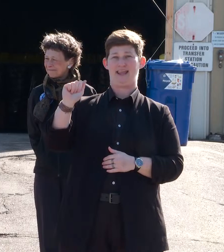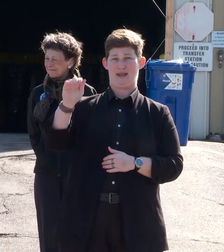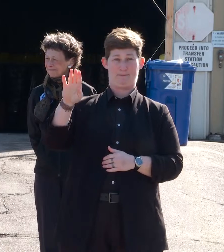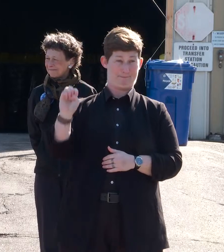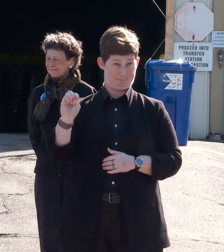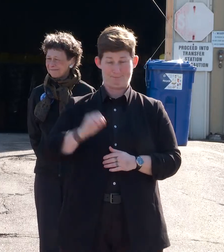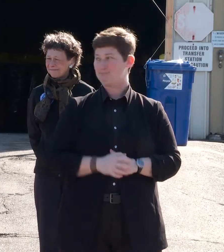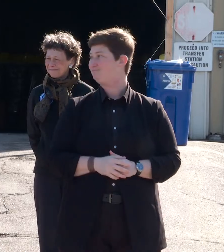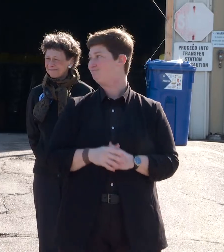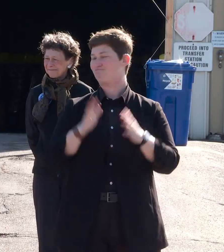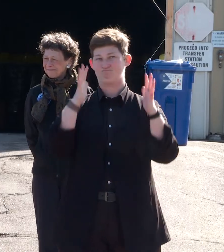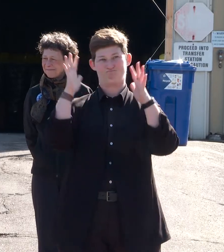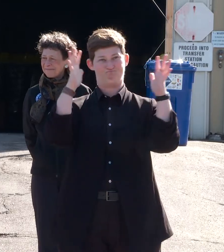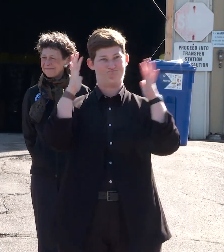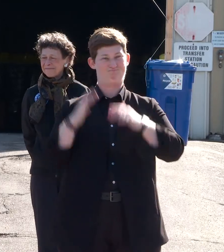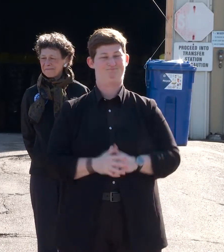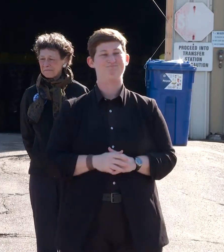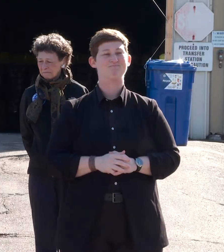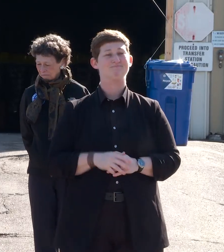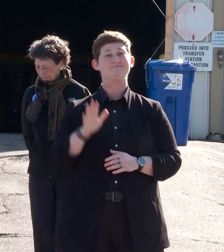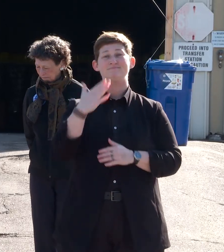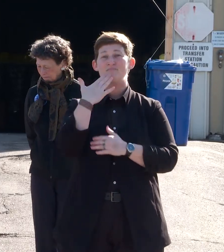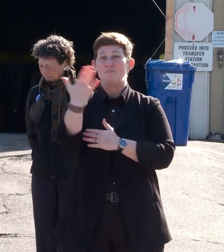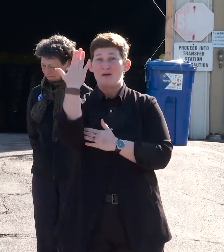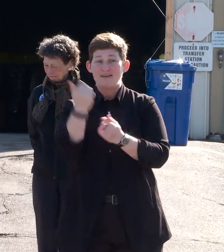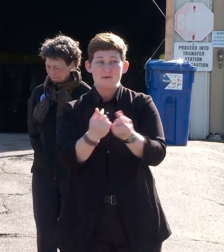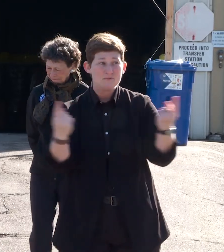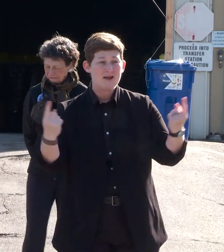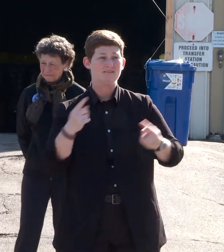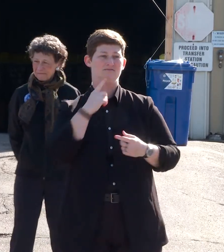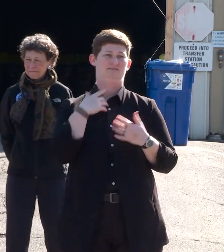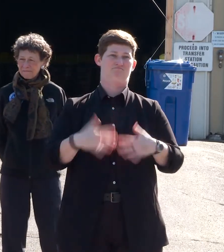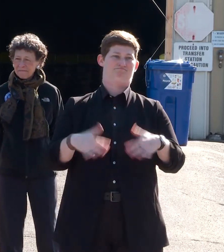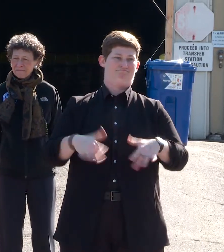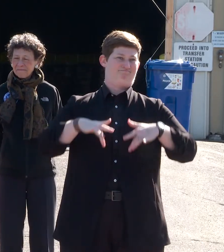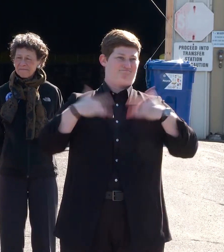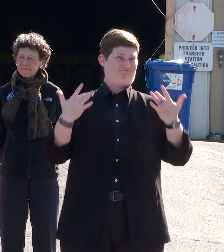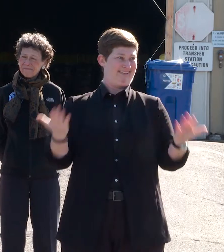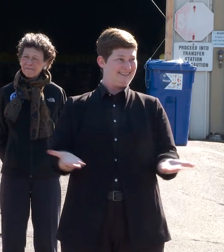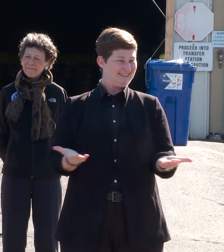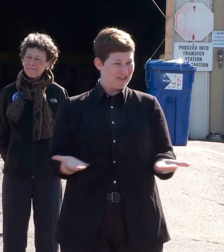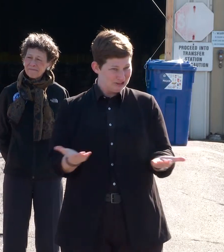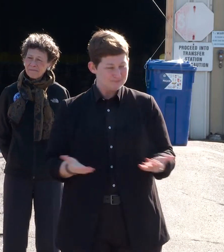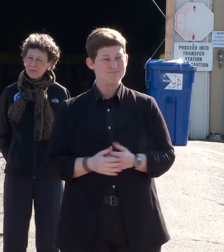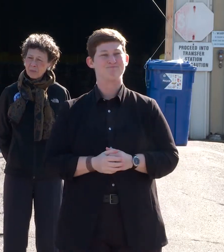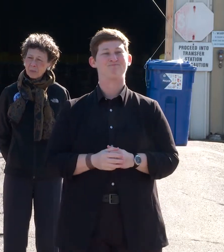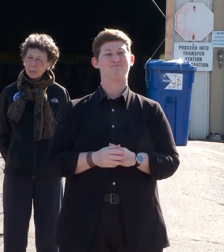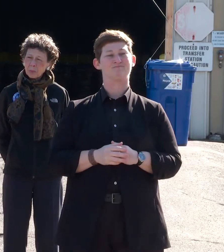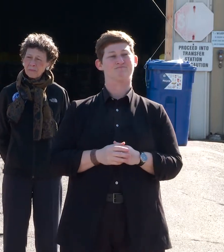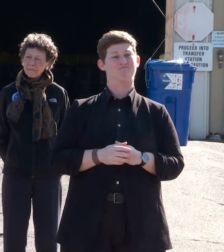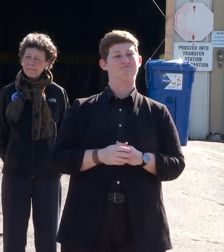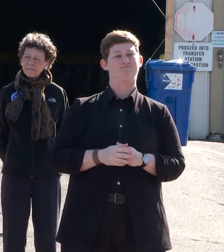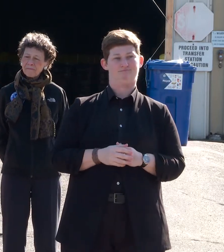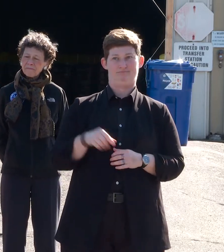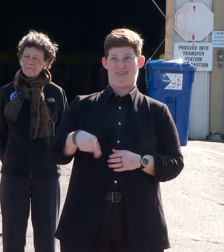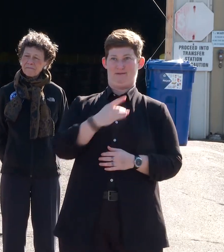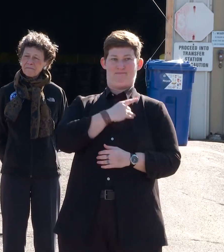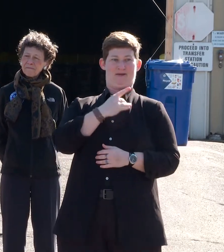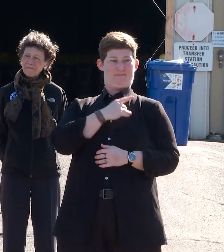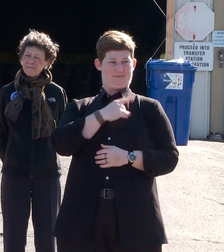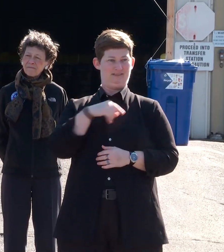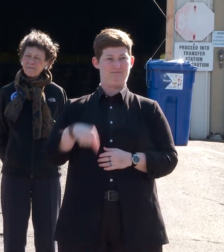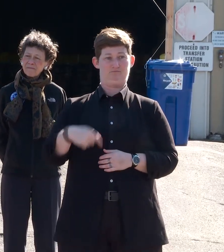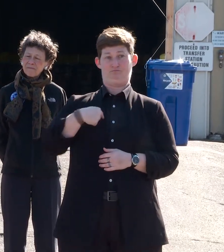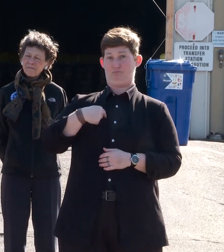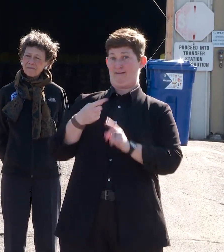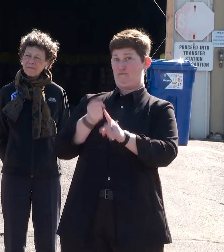Thank you, Mayor. Thank you, Mayor Fry. Good morning, everybody. It's so great to be here out of Washington, D.C. and in Minneapolis to celebrate